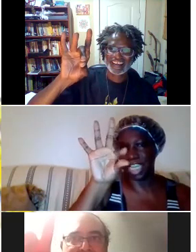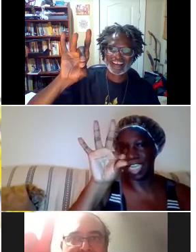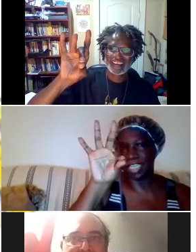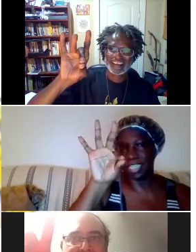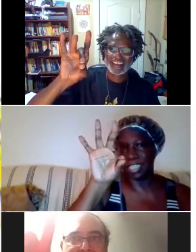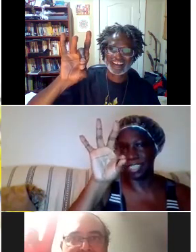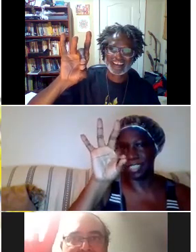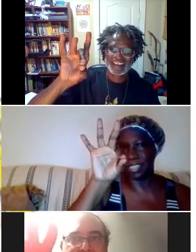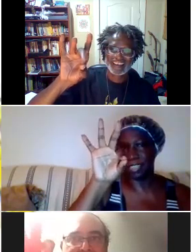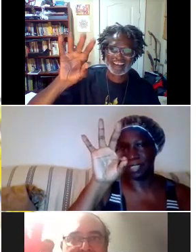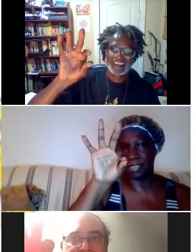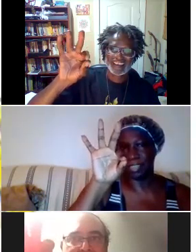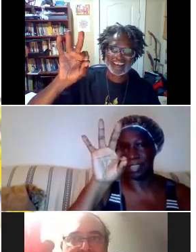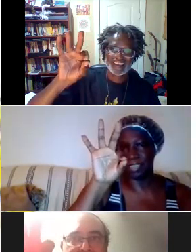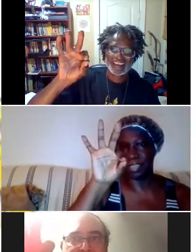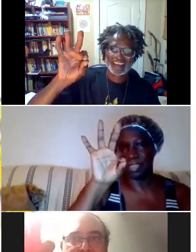9,